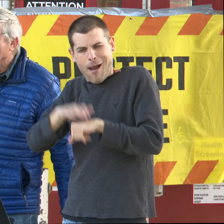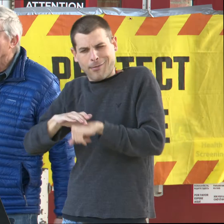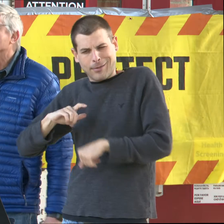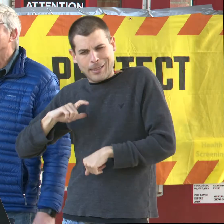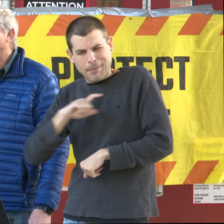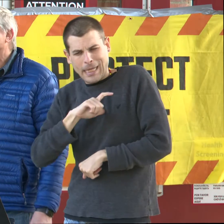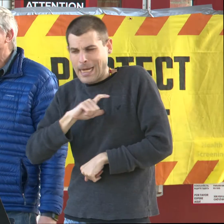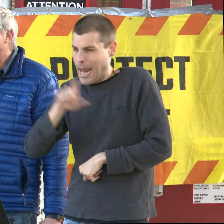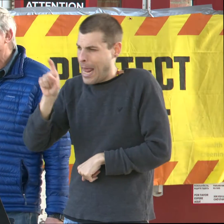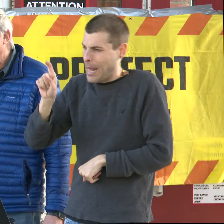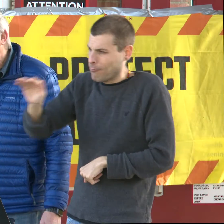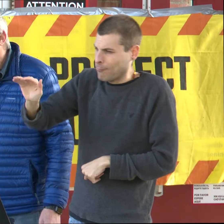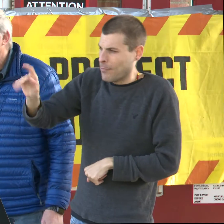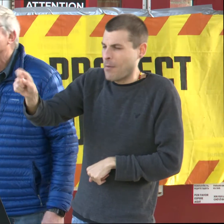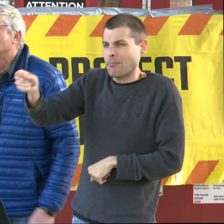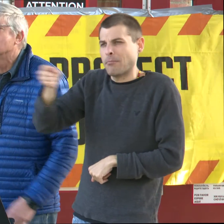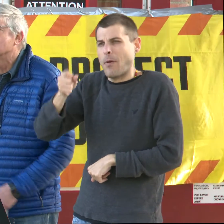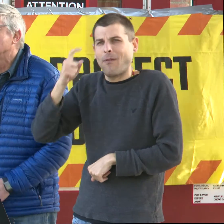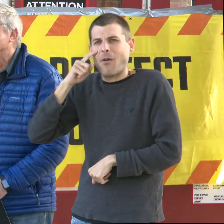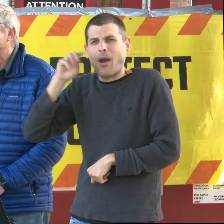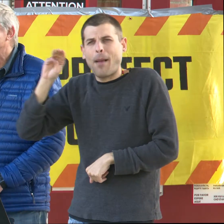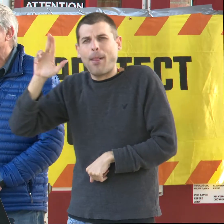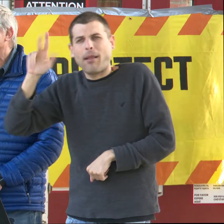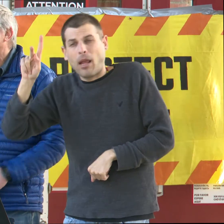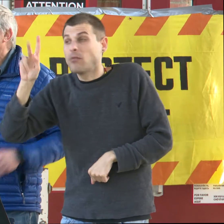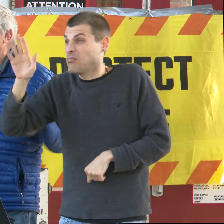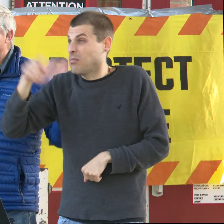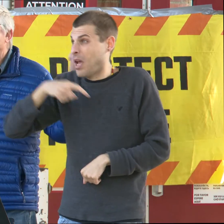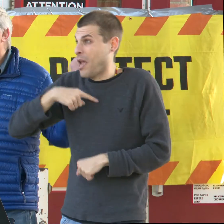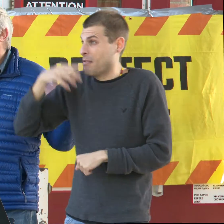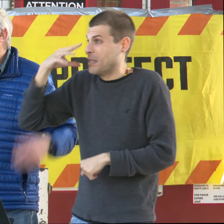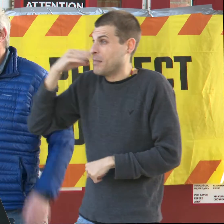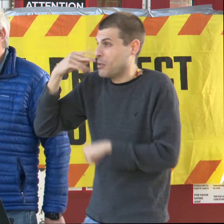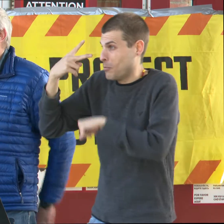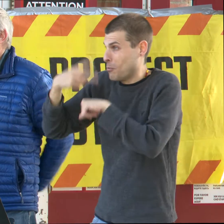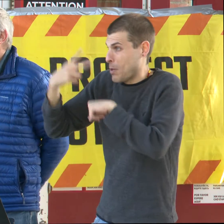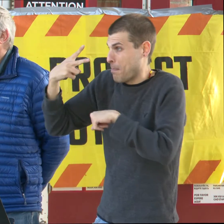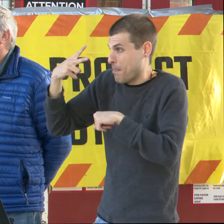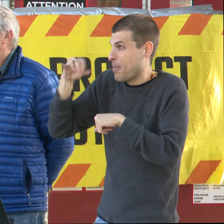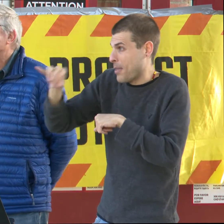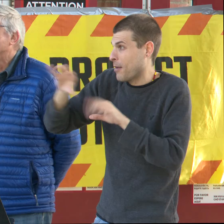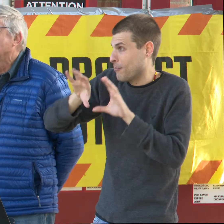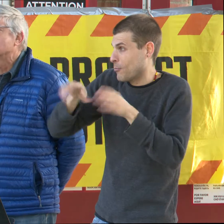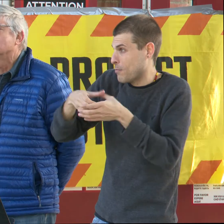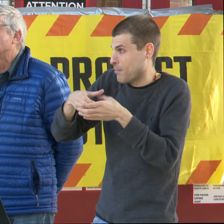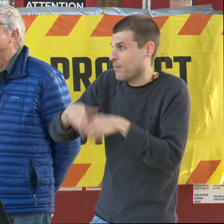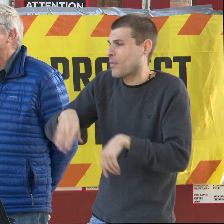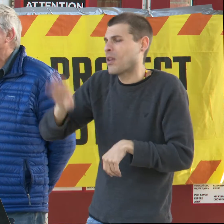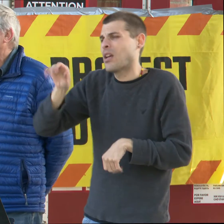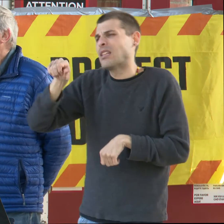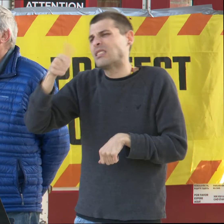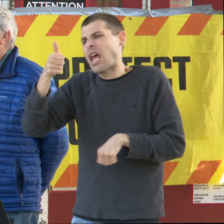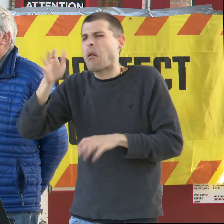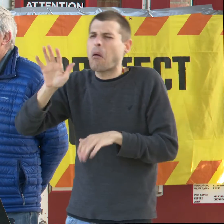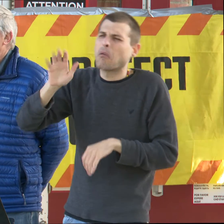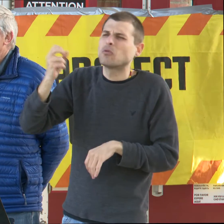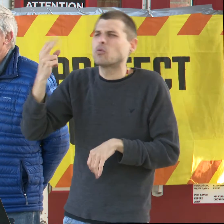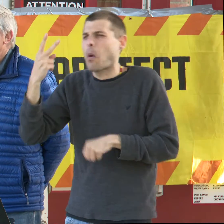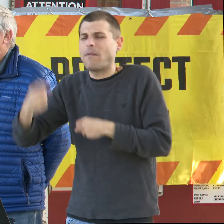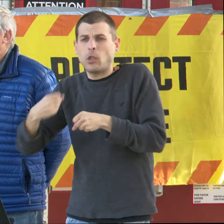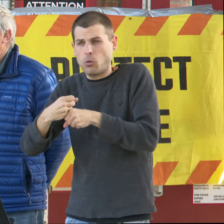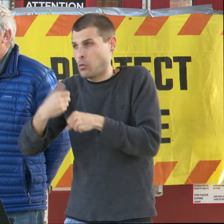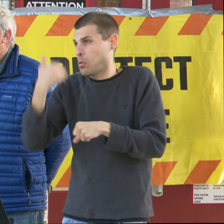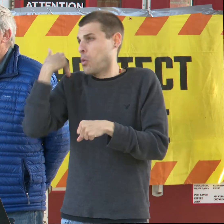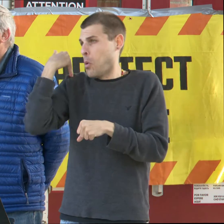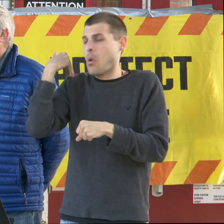MLK. I was on that committee twice for the city and the state. And 10 years ago, or actually 12 years ago, for